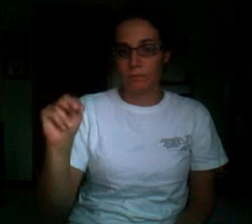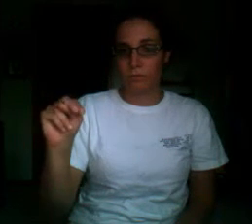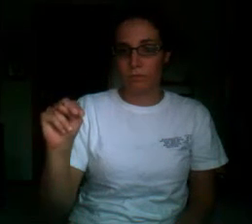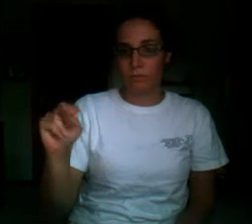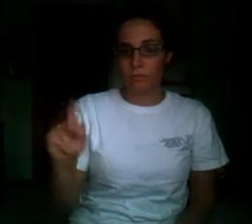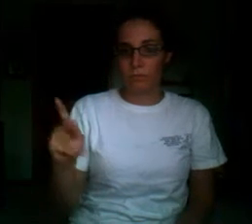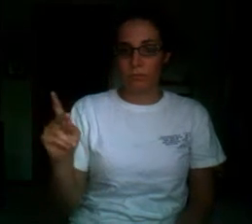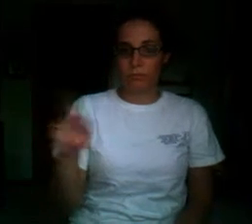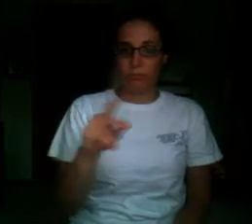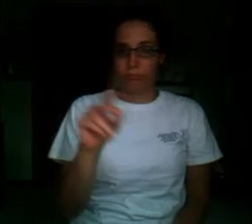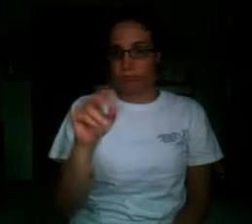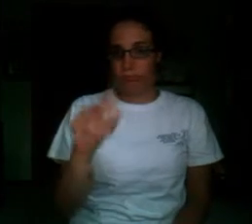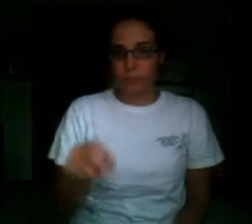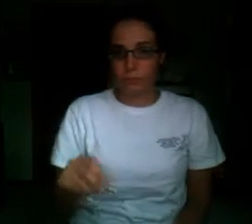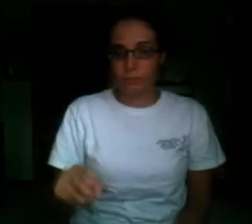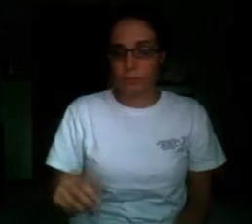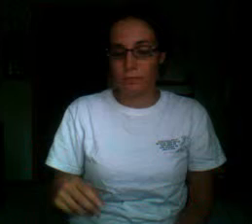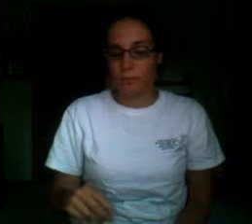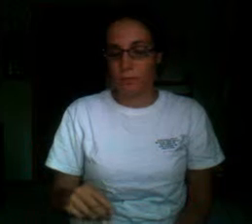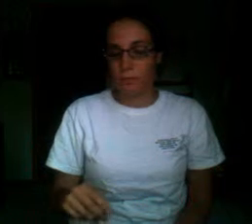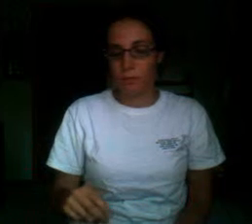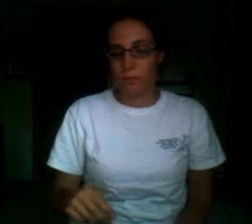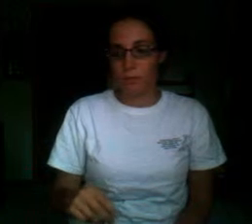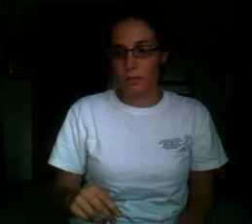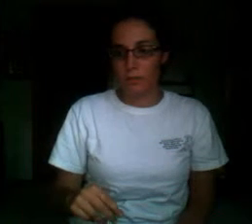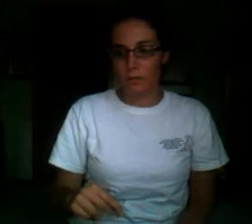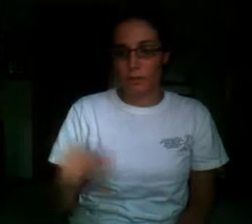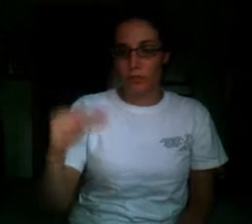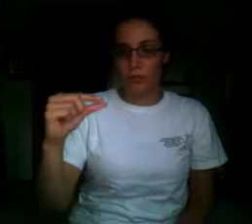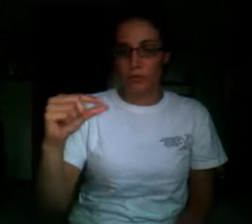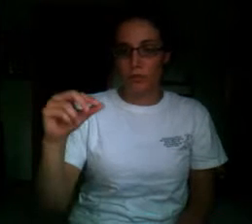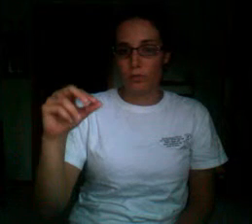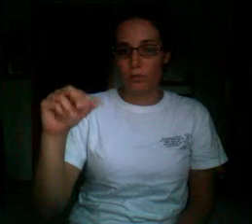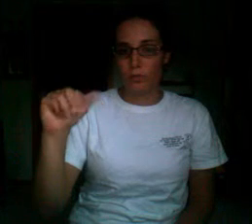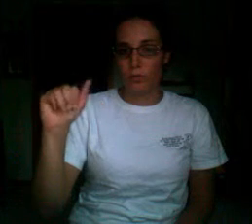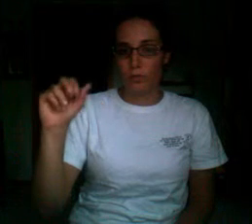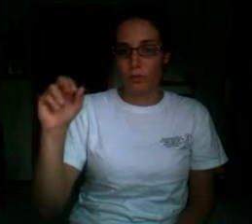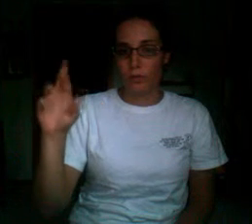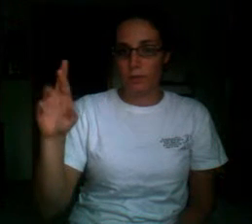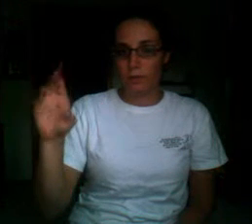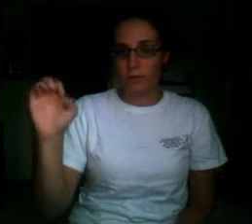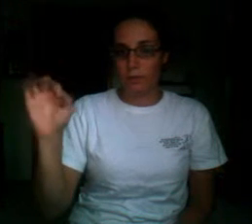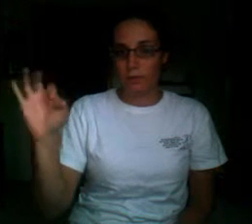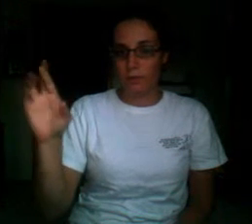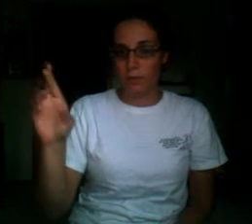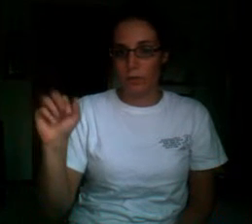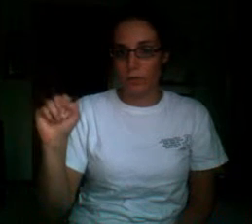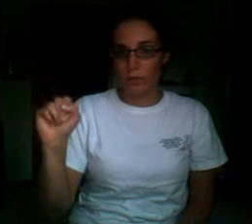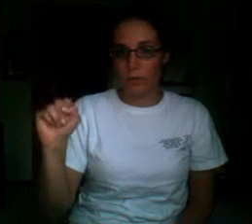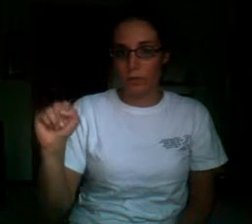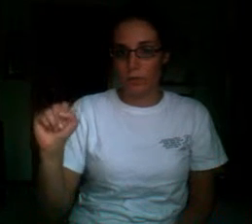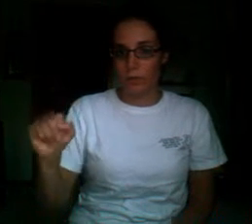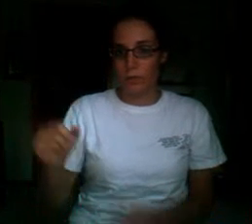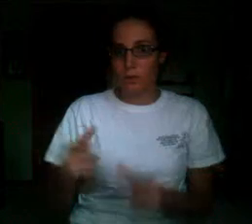On the stubble of cut grass, the striped gophers were scampering. All at once they ran for their lives and dived into their